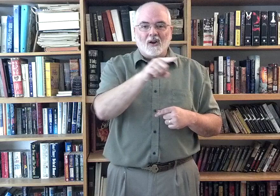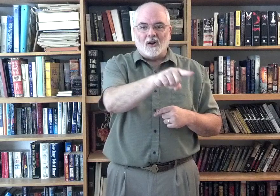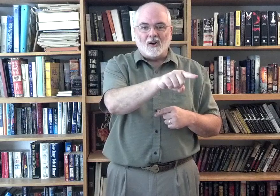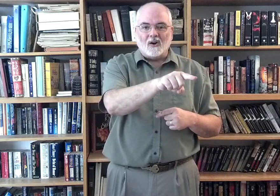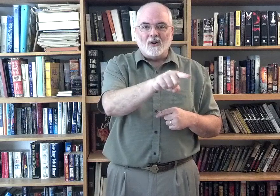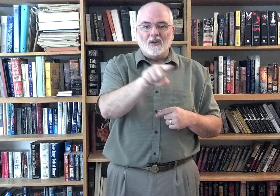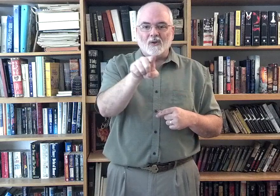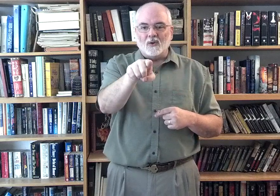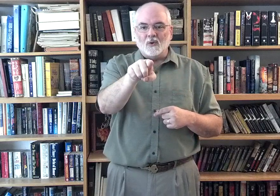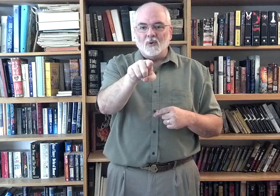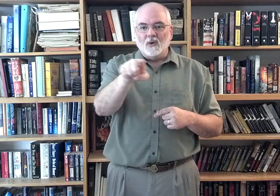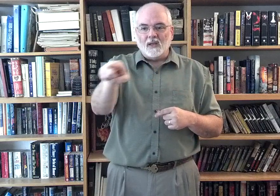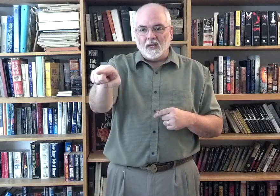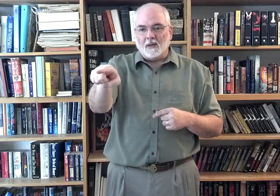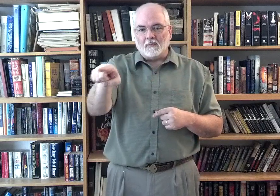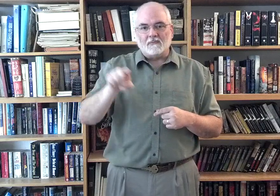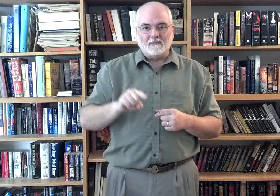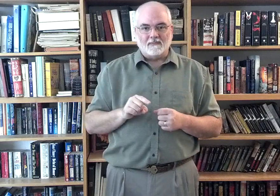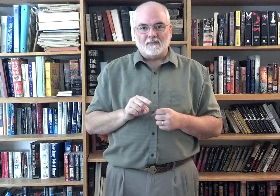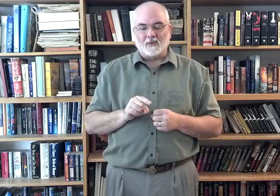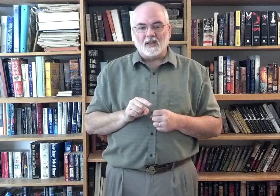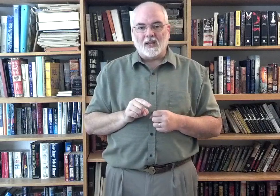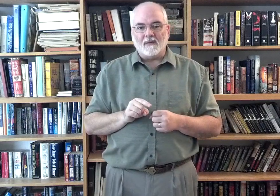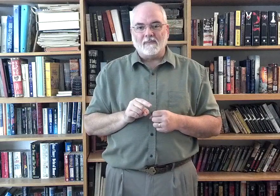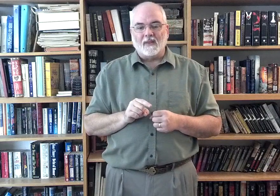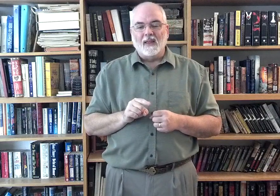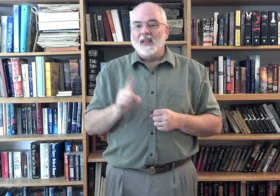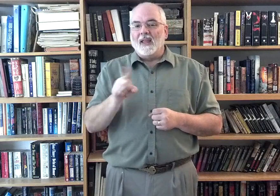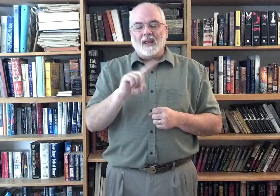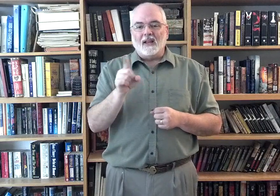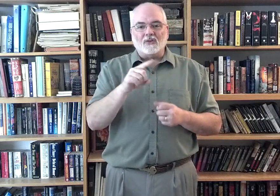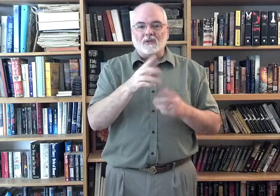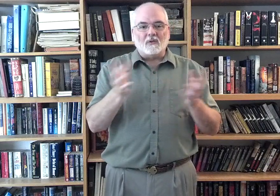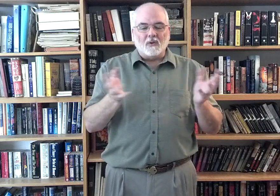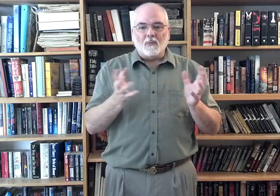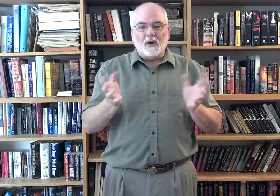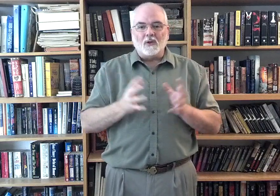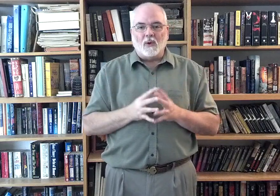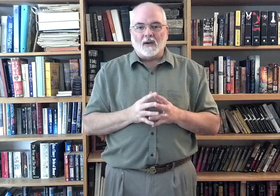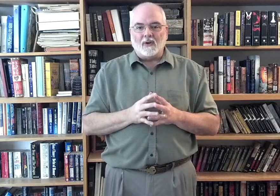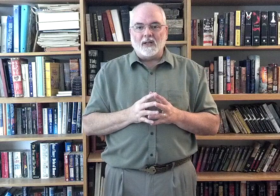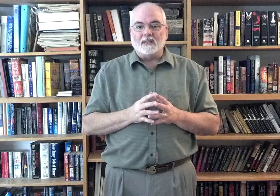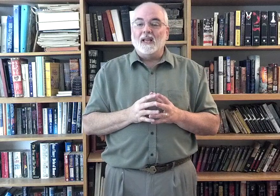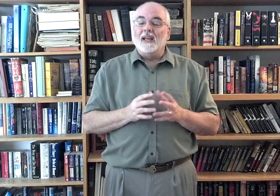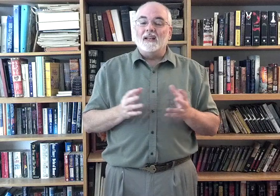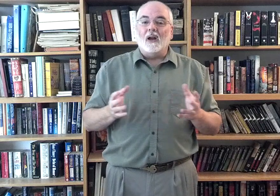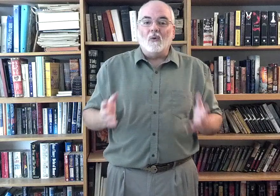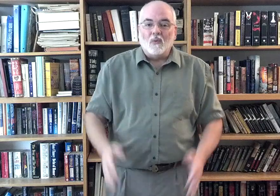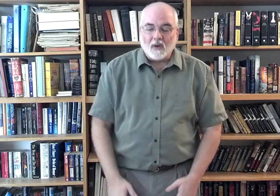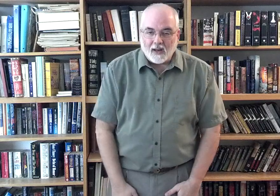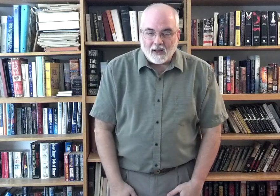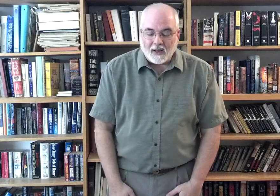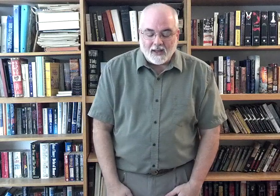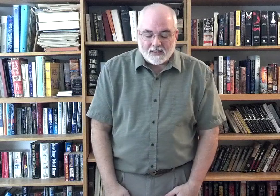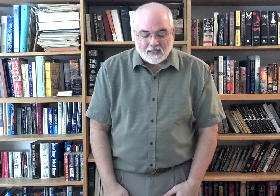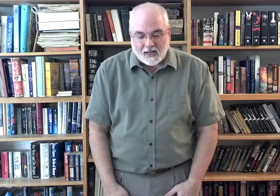her, you, him. Okay? It's just, you point to whatever it is. Now, in sign